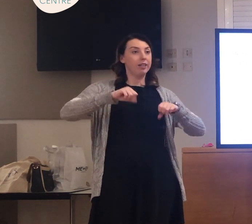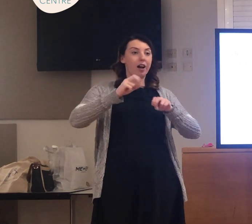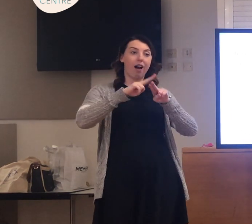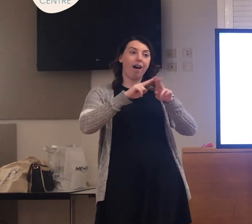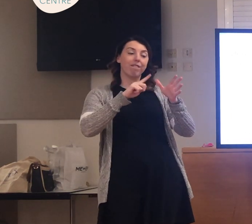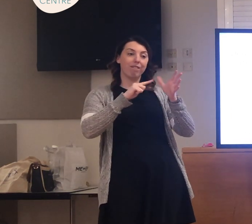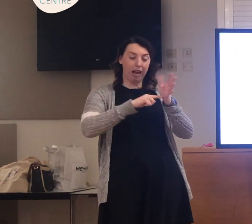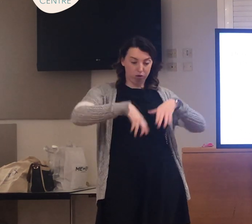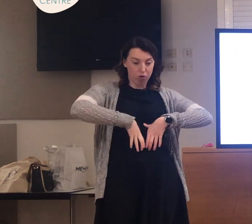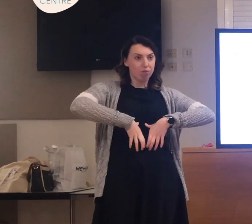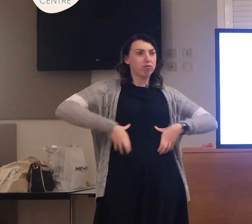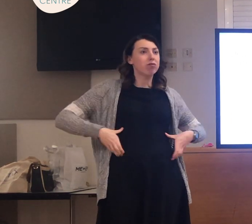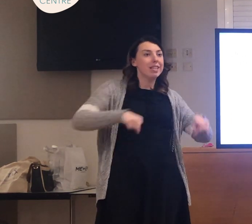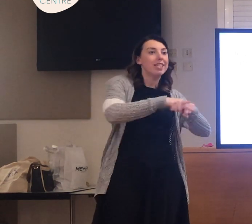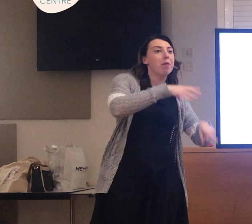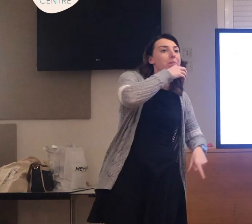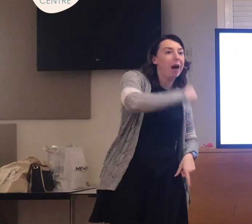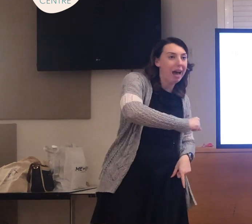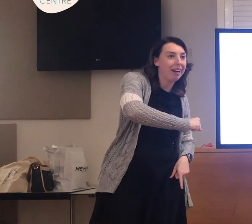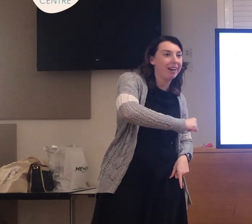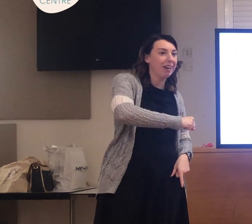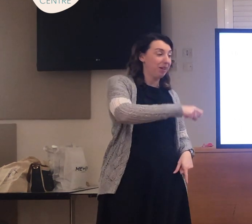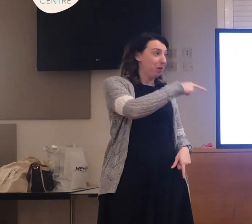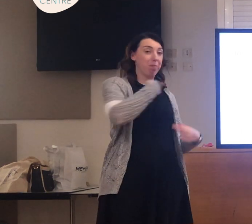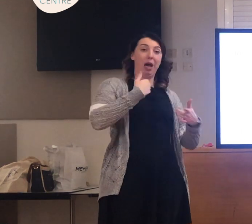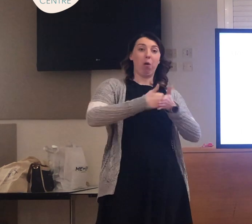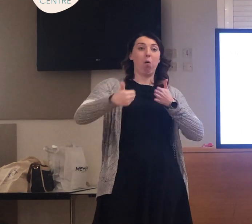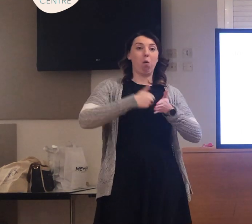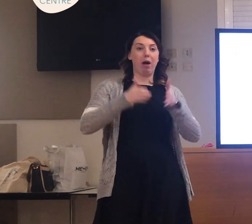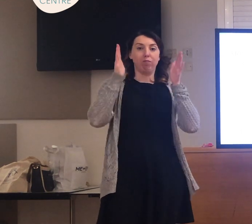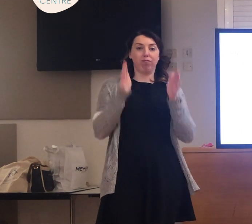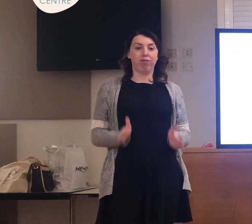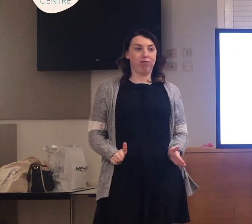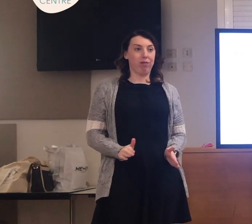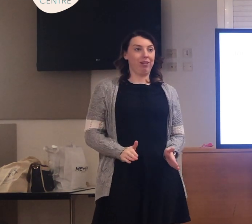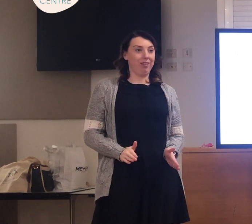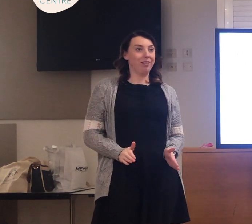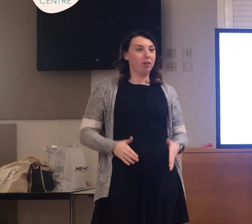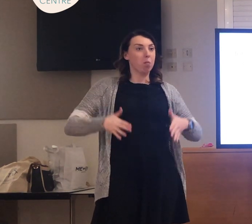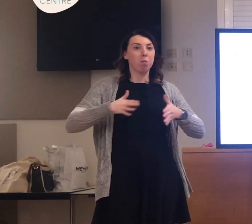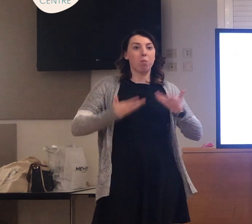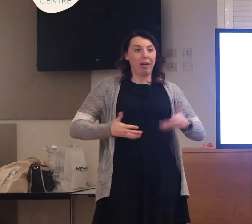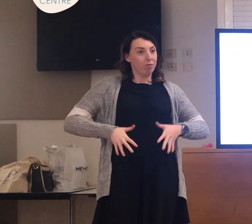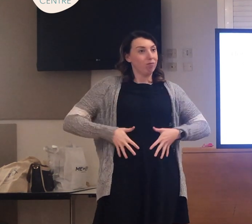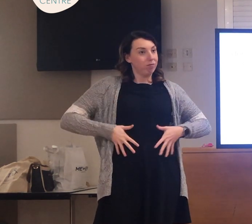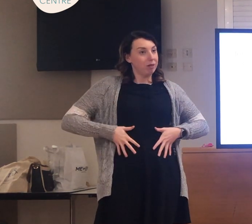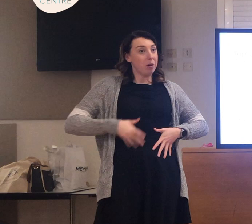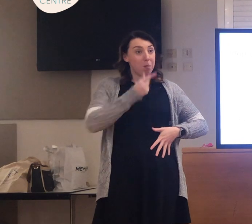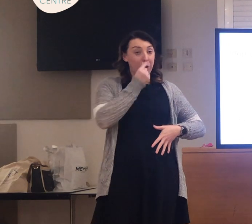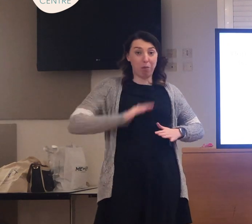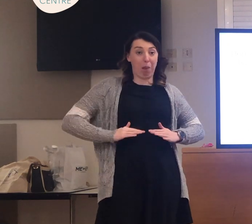man. So I've always been straight up and down, sometimes even